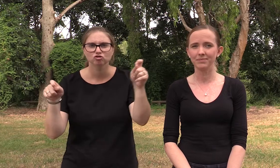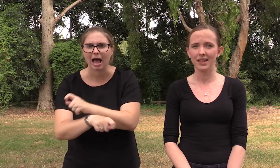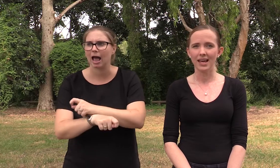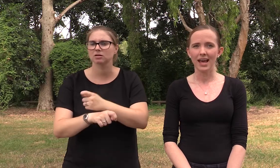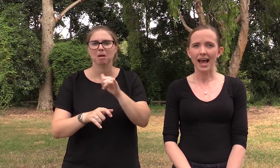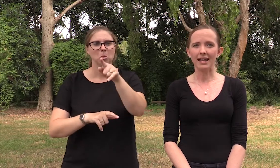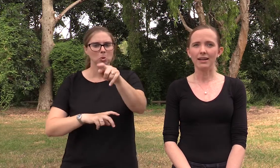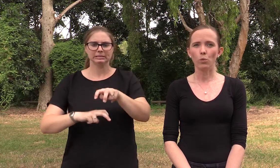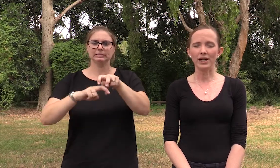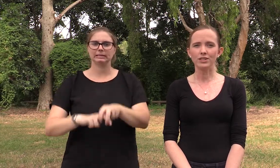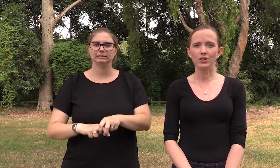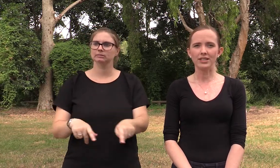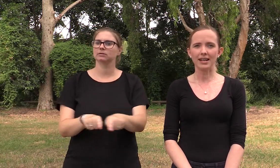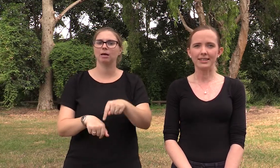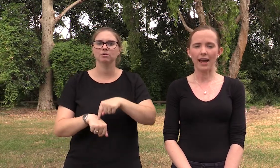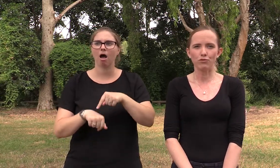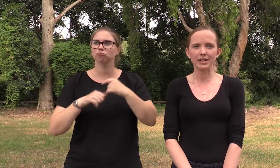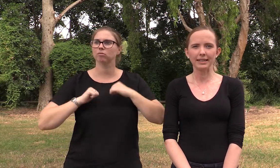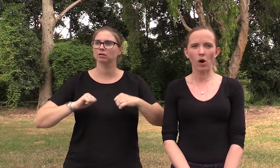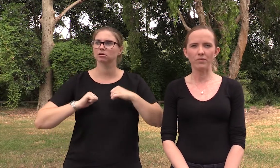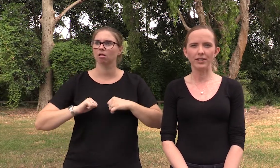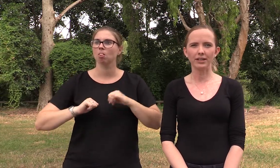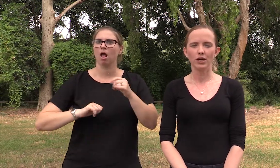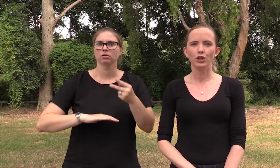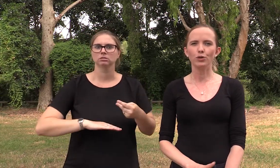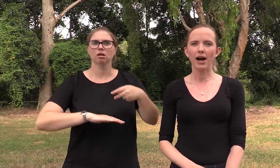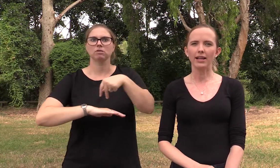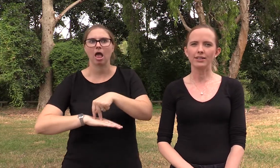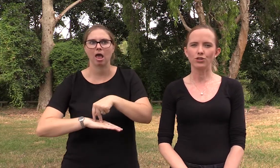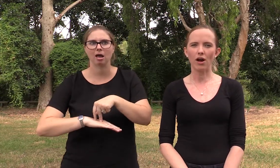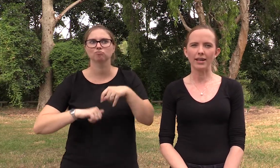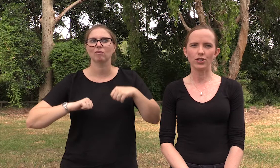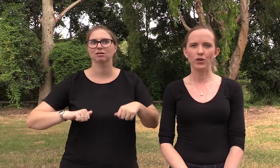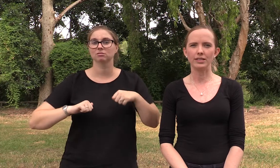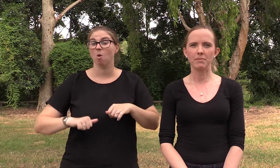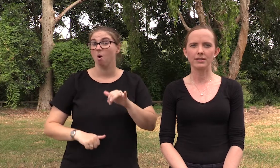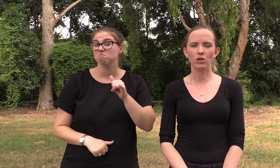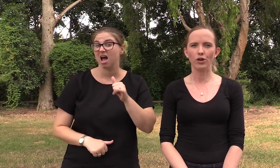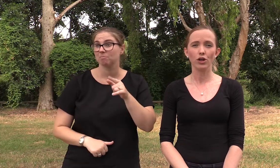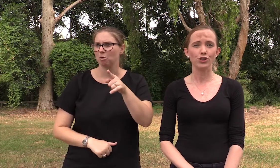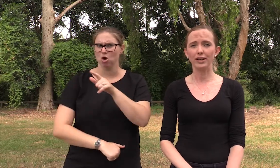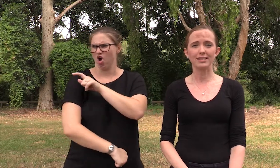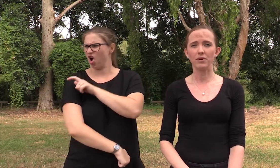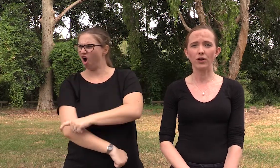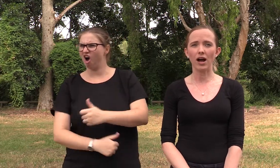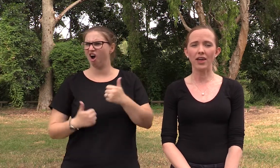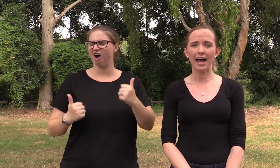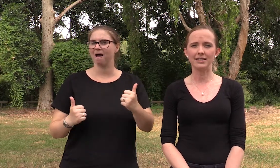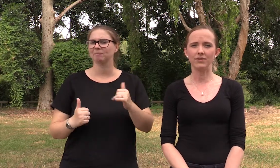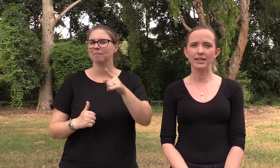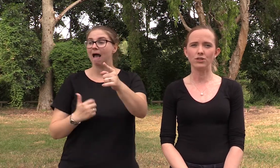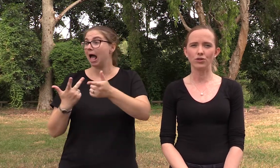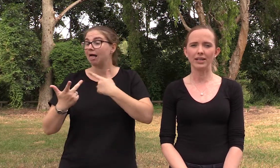standing. And once you start to get really confident, you might like to try and turn this muscle on during some of your